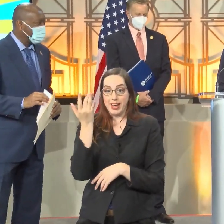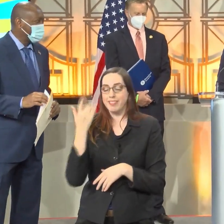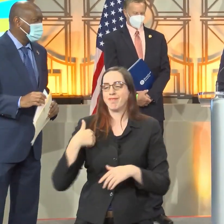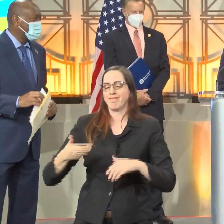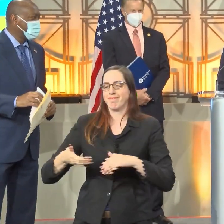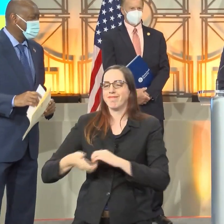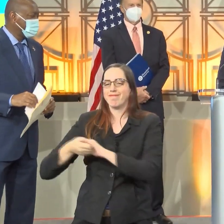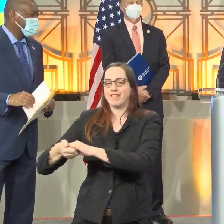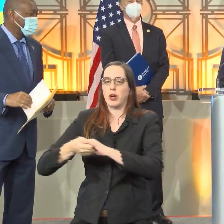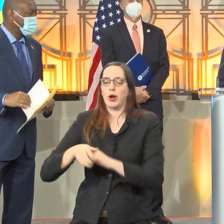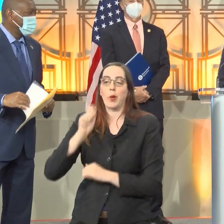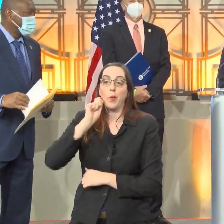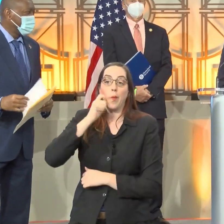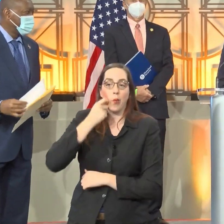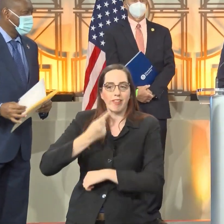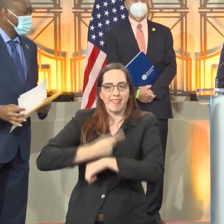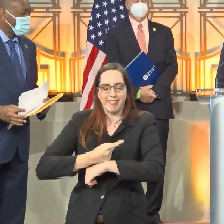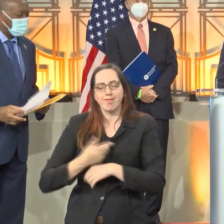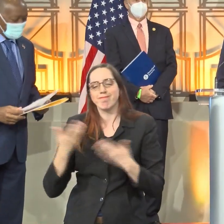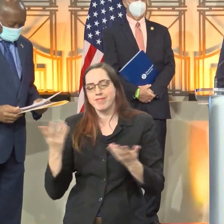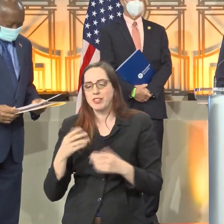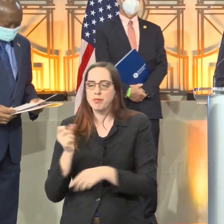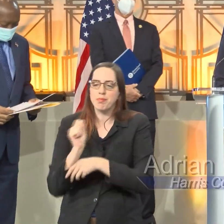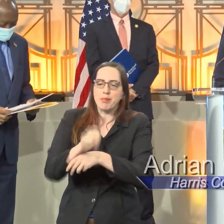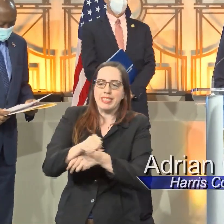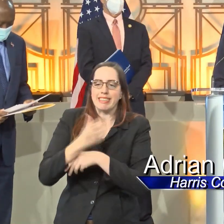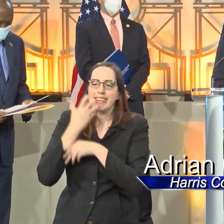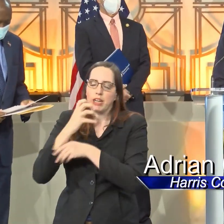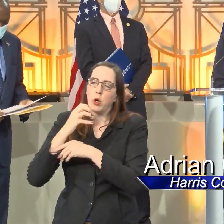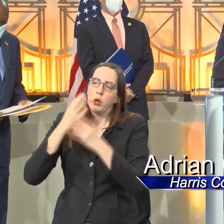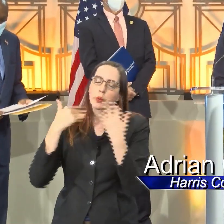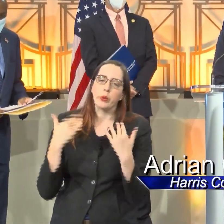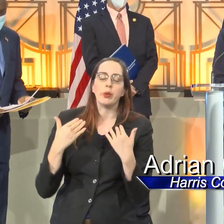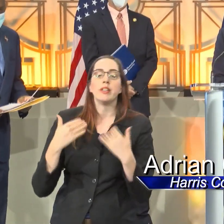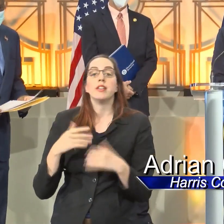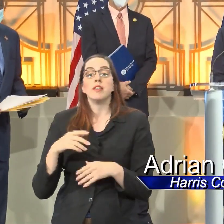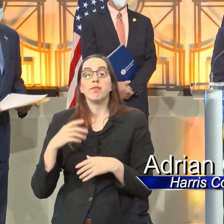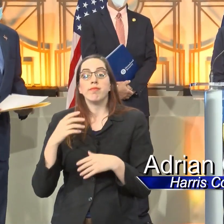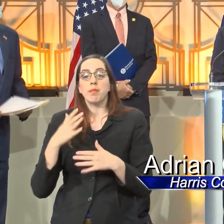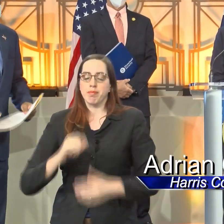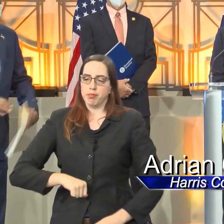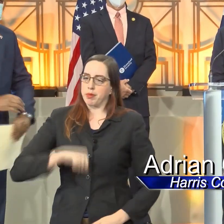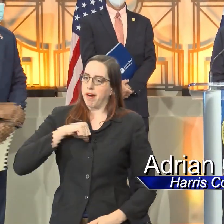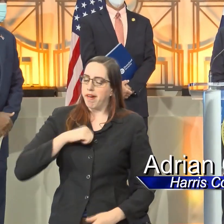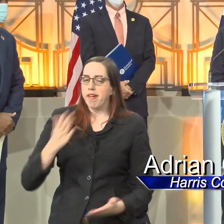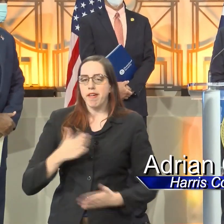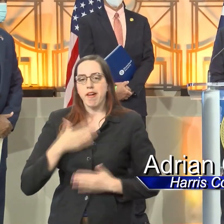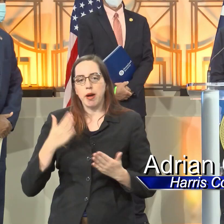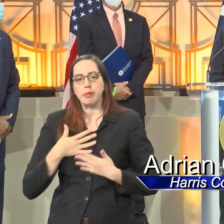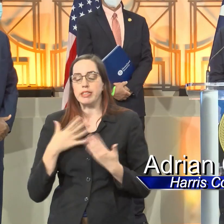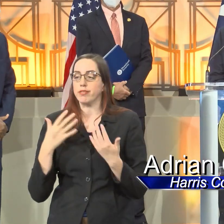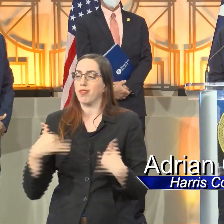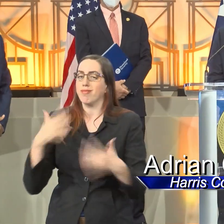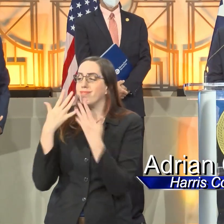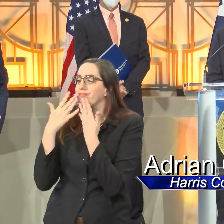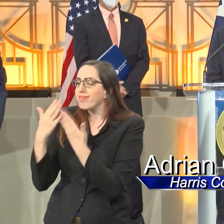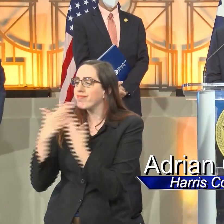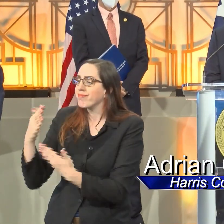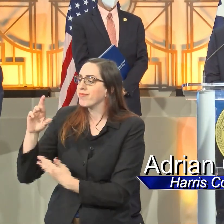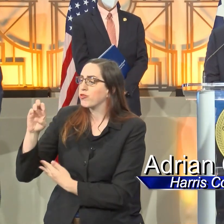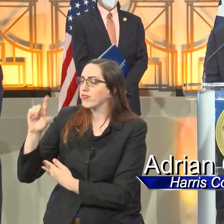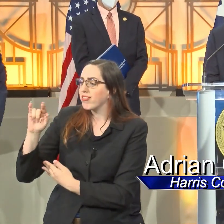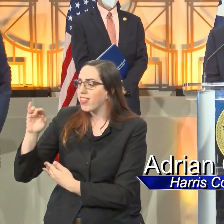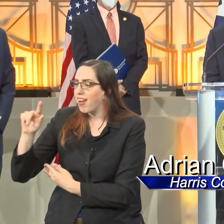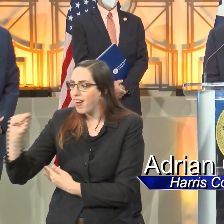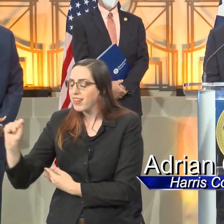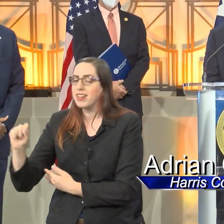partnership to beat the heat. But I am so proud and grateful. I want to also extend my gratitude to Reliant and